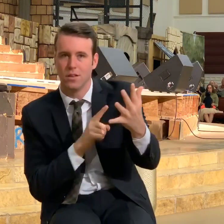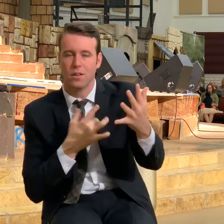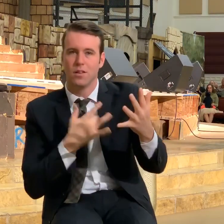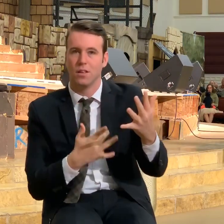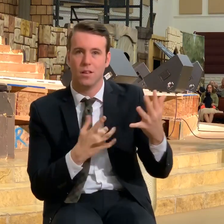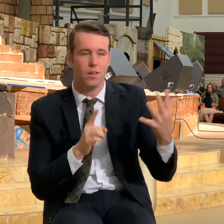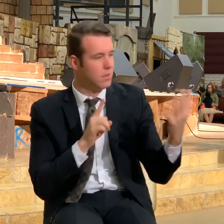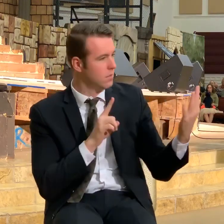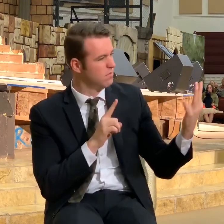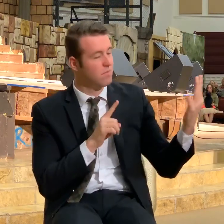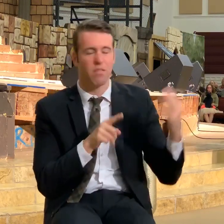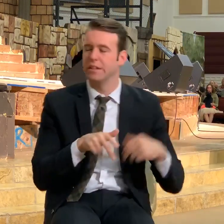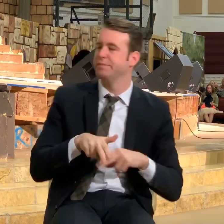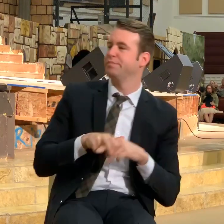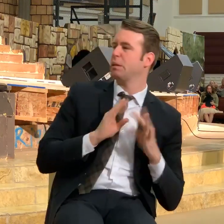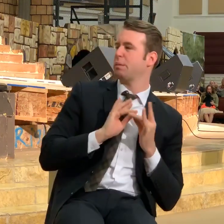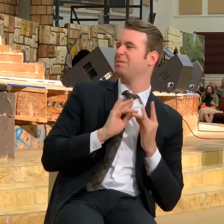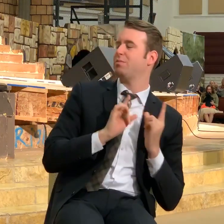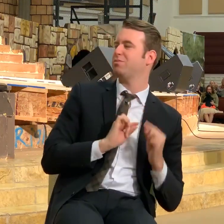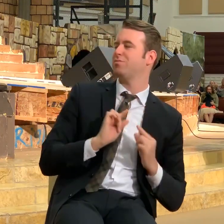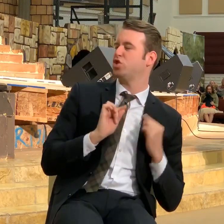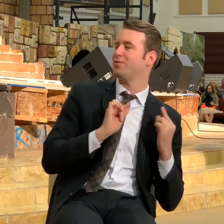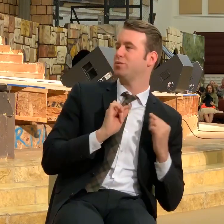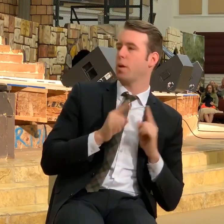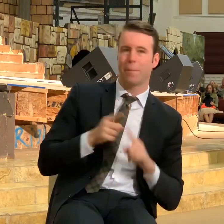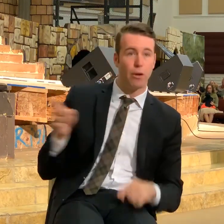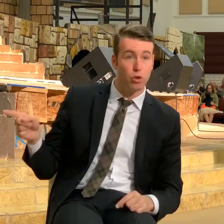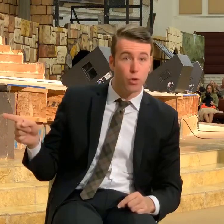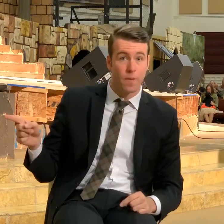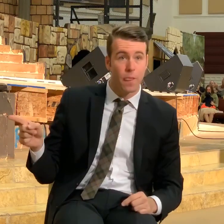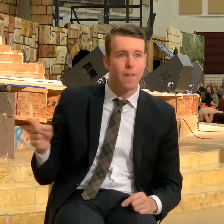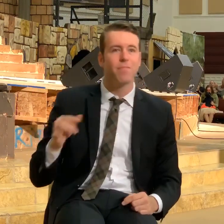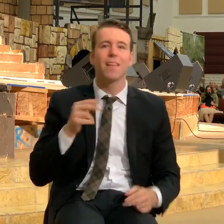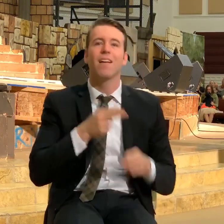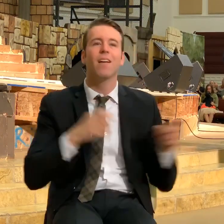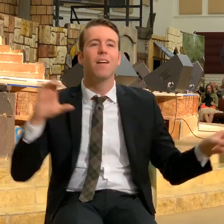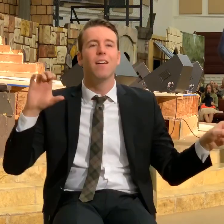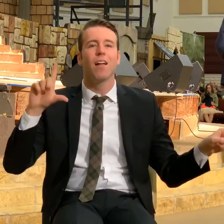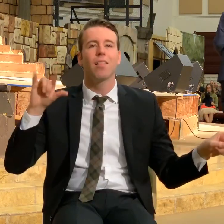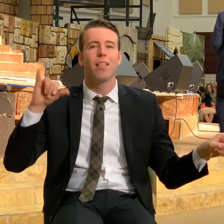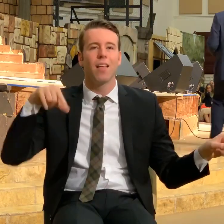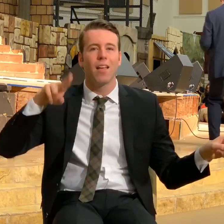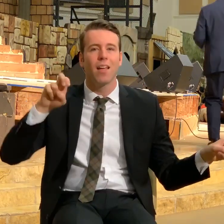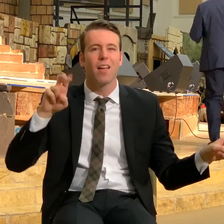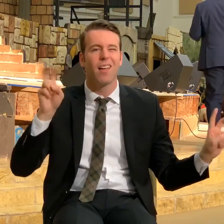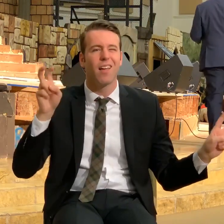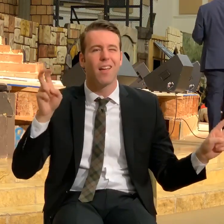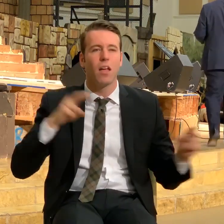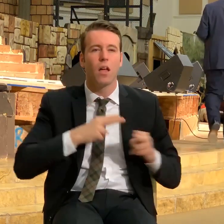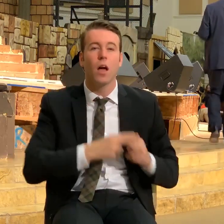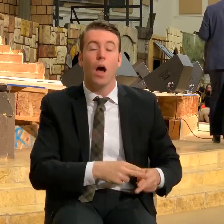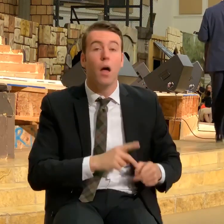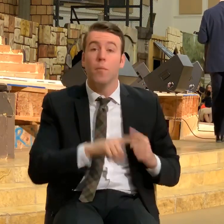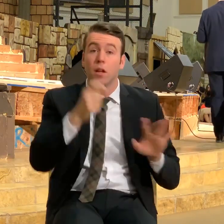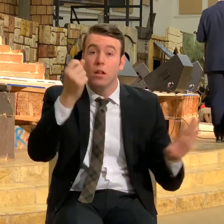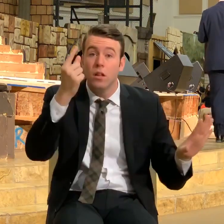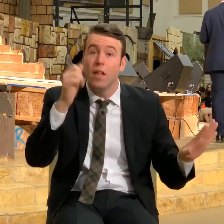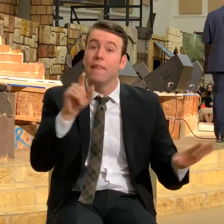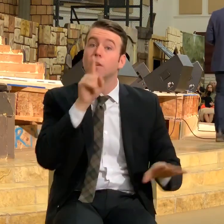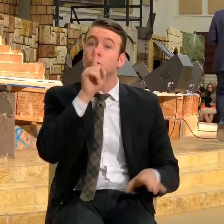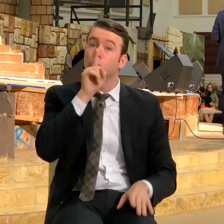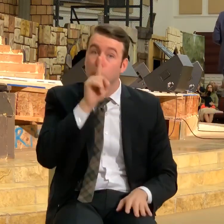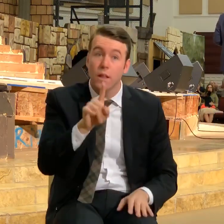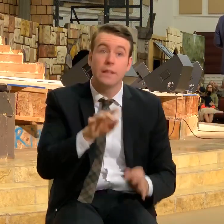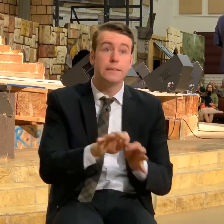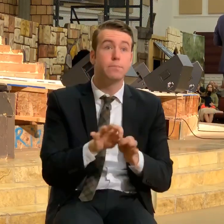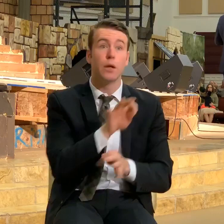friends or four friends will be sitting over on the side talking about you. We call that cliques. But understand something, that's a very real